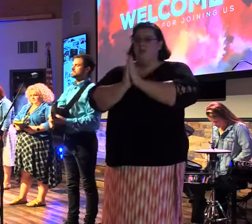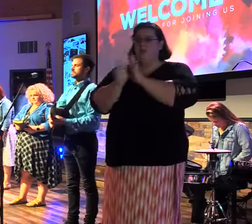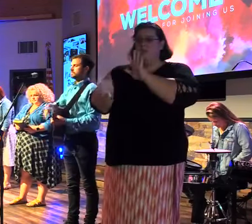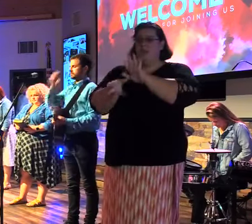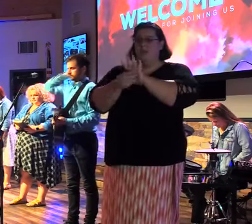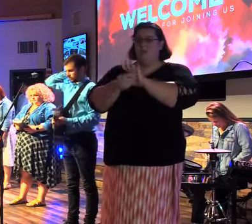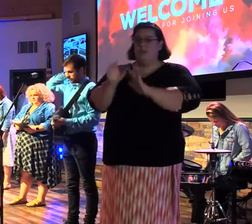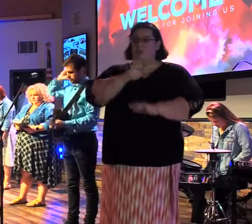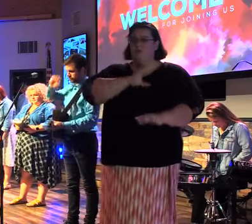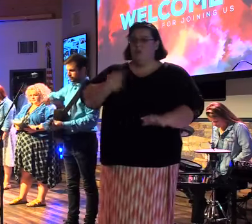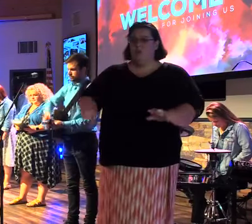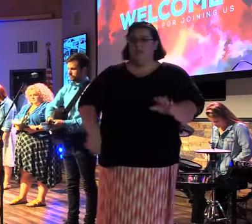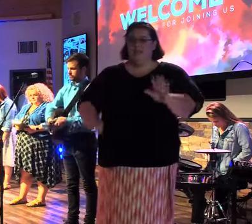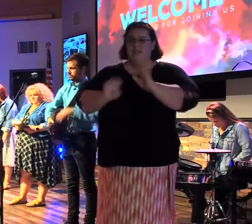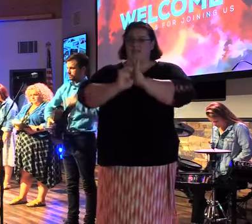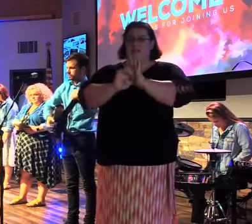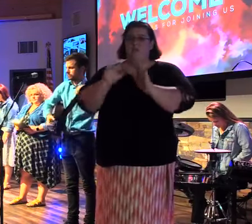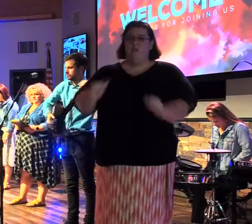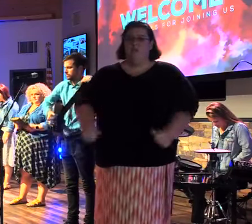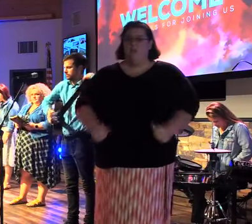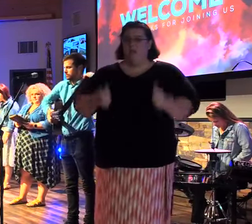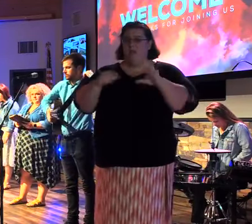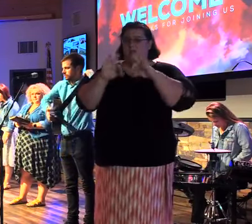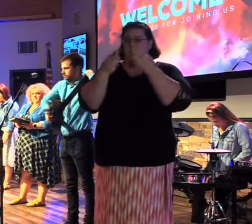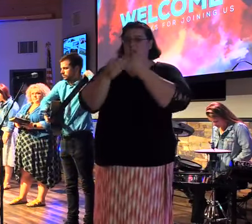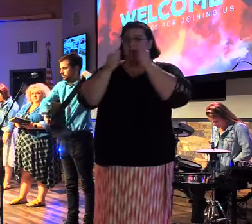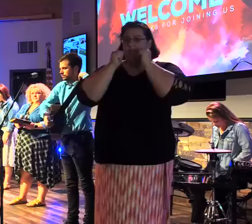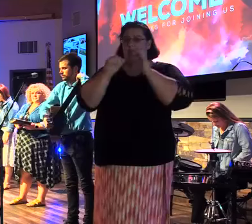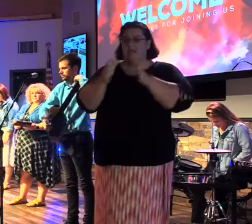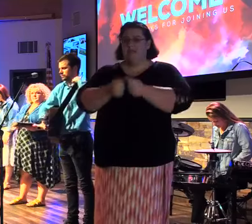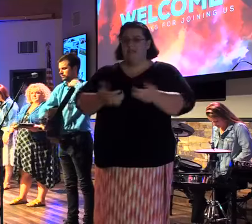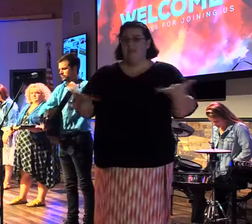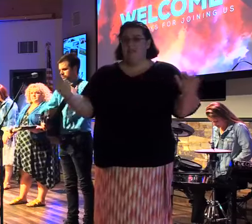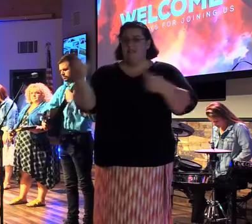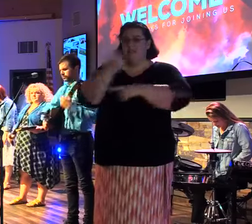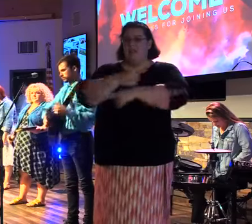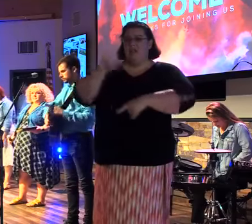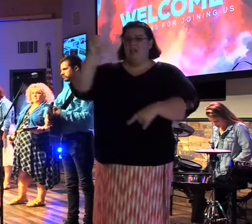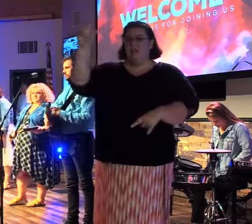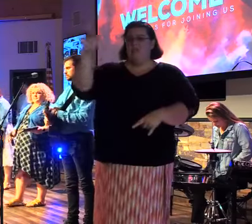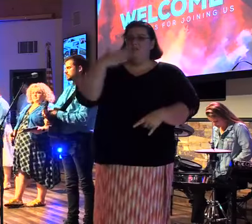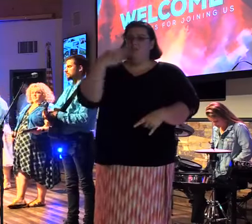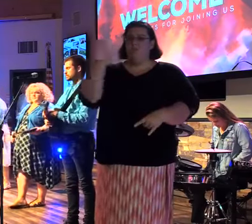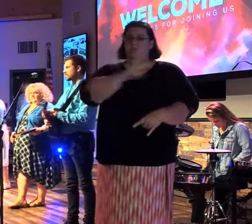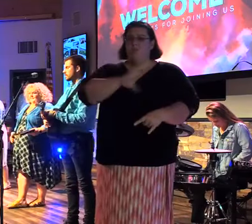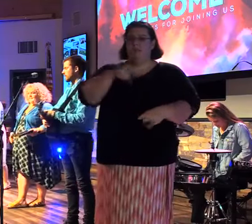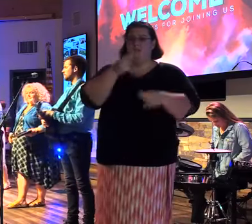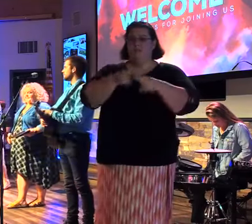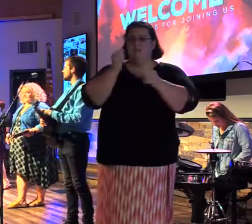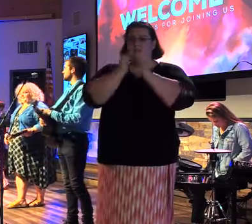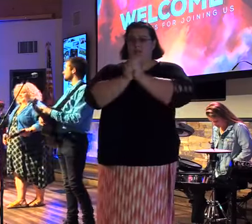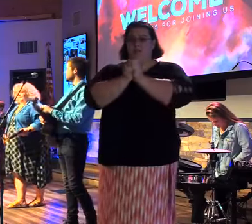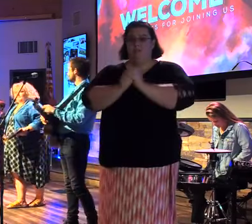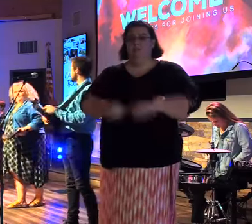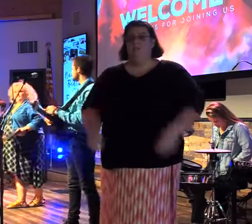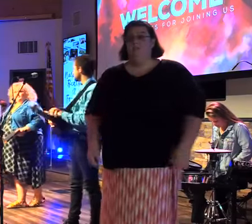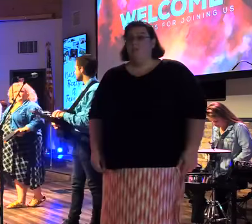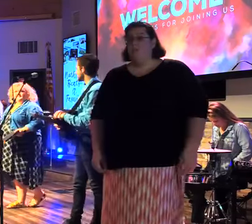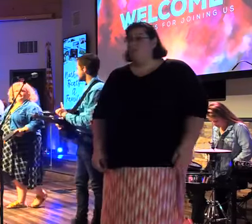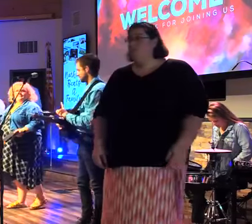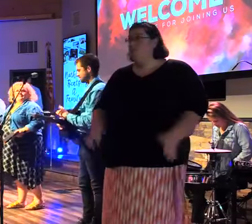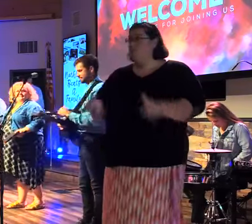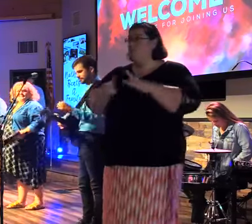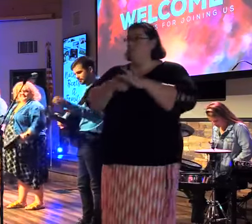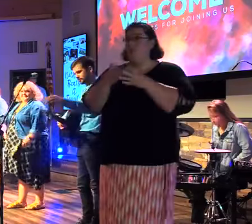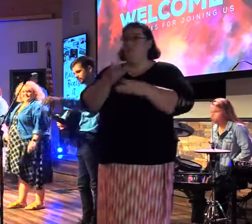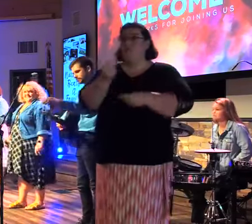and in our families. We pray that you'll just bless in everything today. We love you, Lord, and thank you. It's in Christ's name we pray. Amen. I just want to start with a